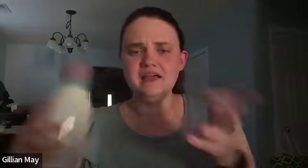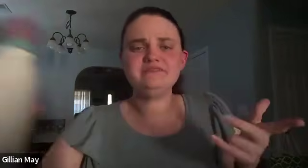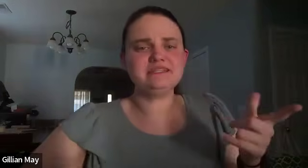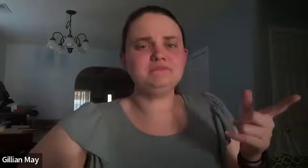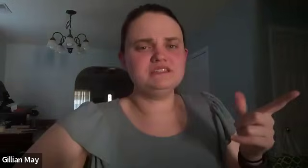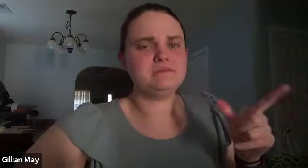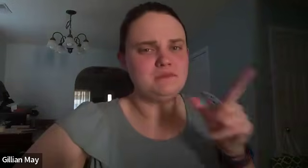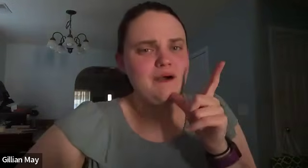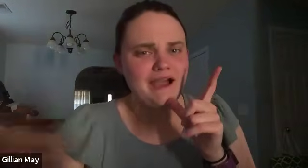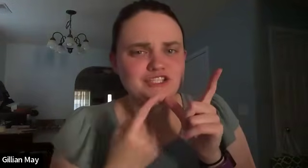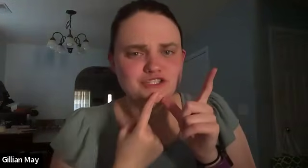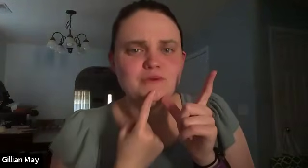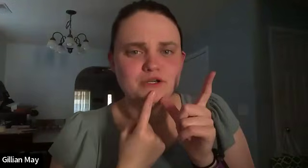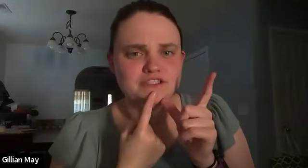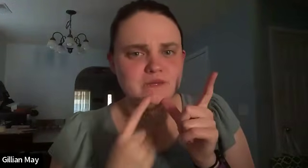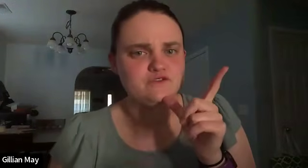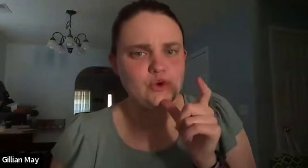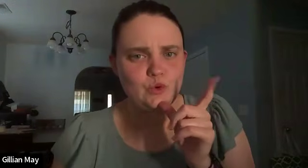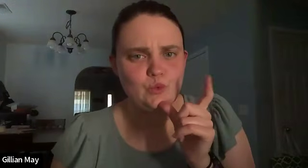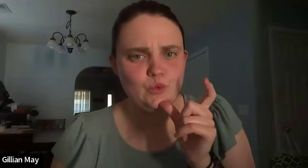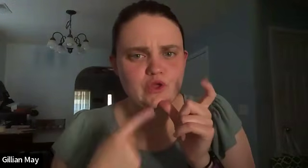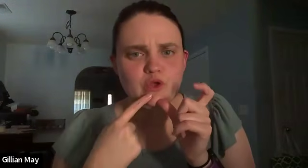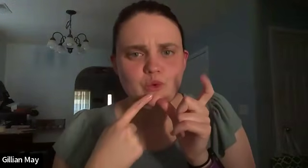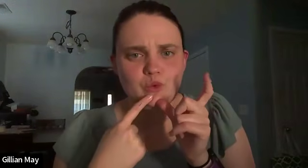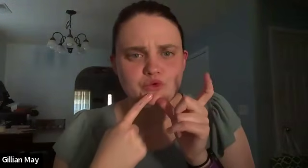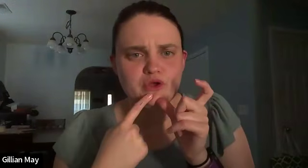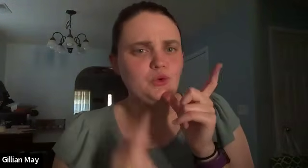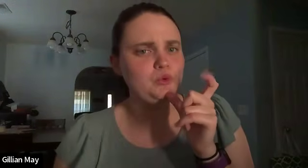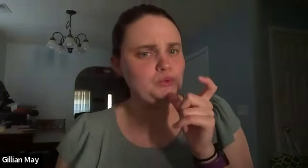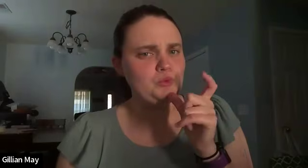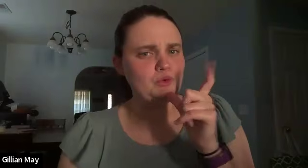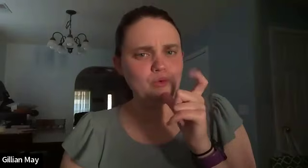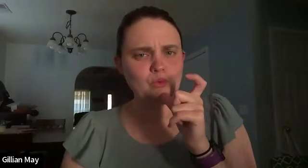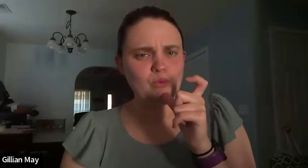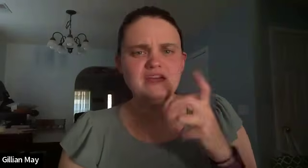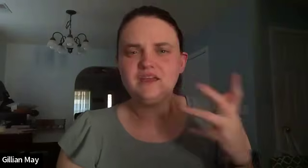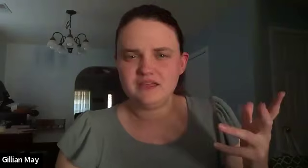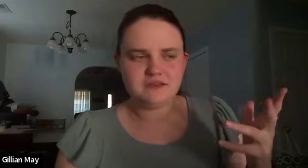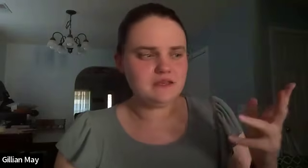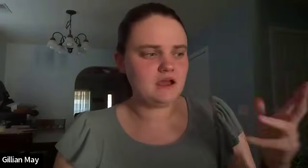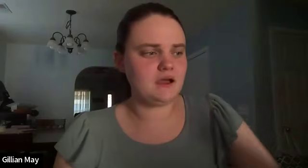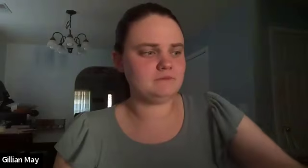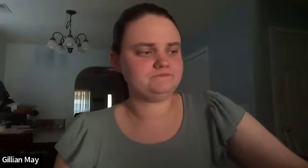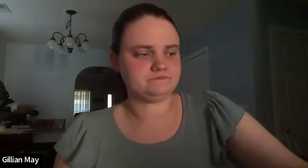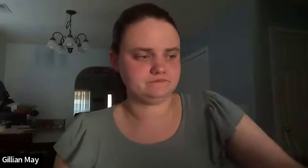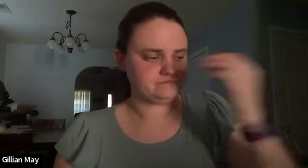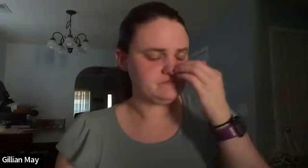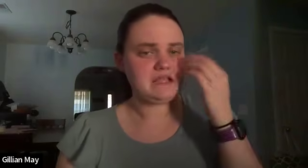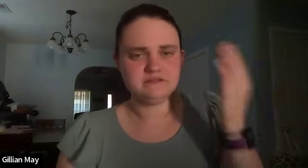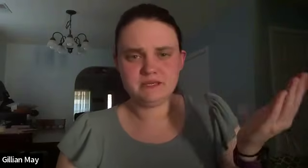I've seen most of the time people will actually do the pursed lip for the who, like the ooh sound. Ooh, ooh. Even